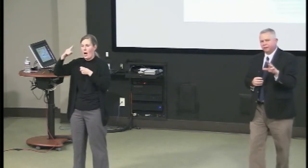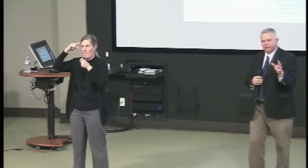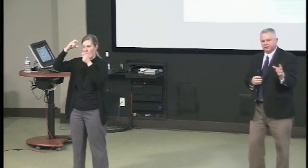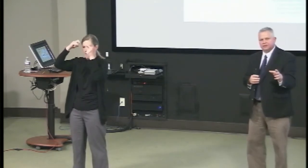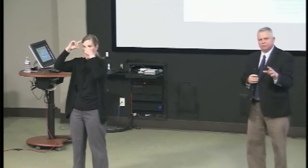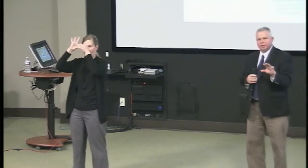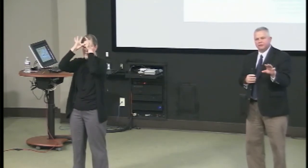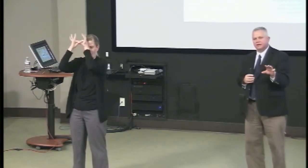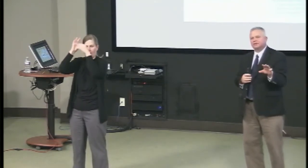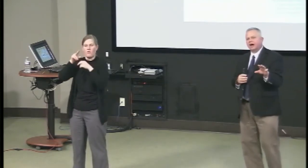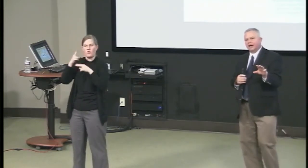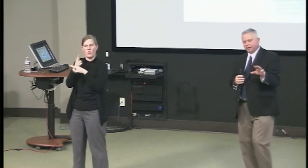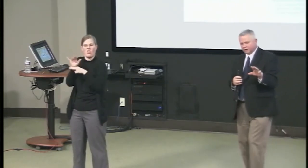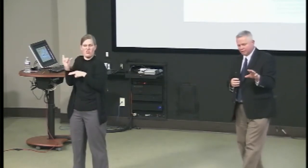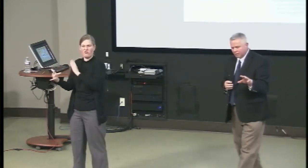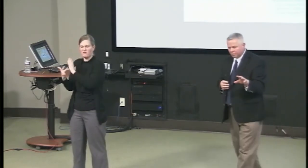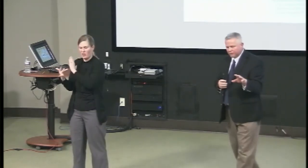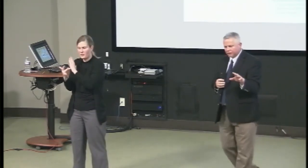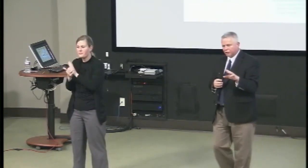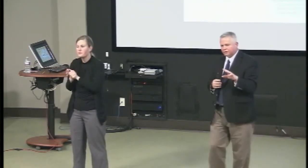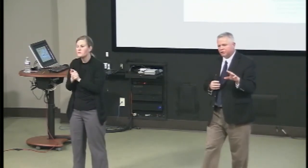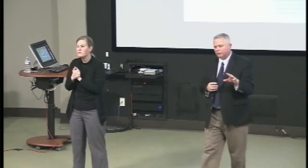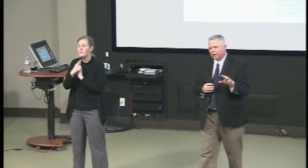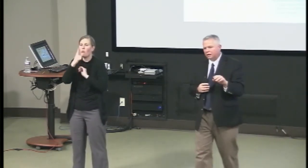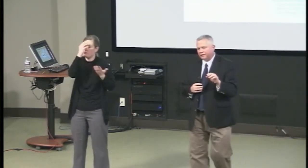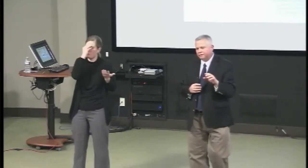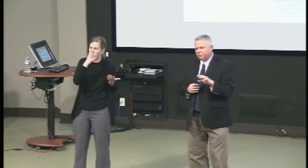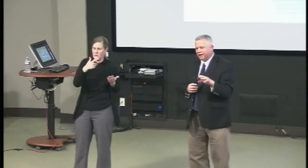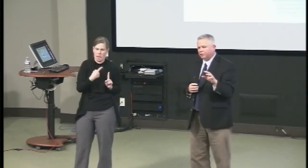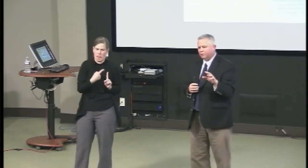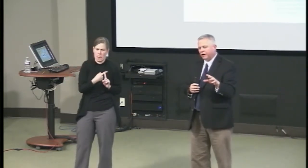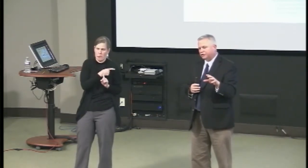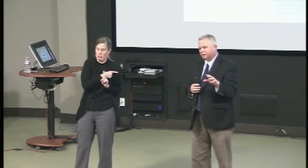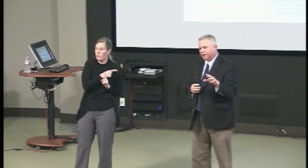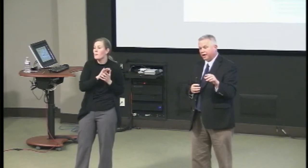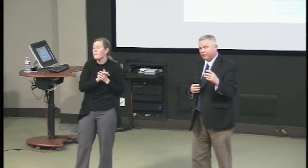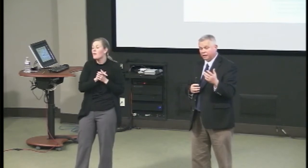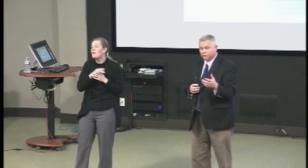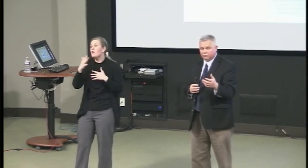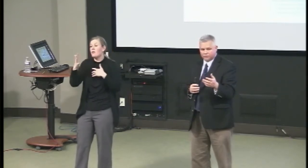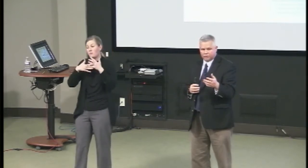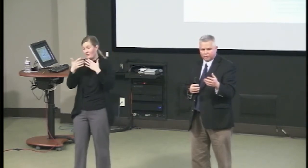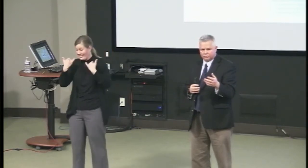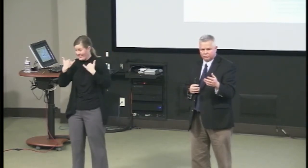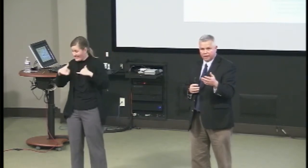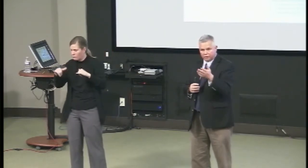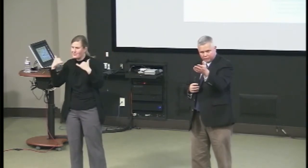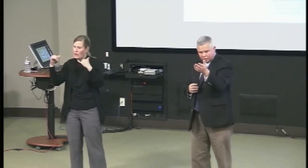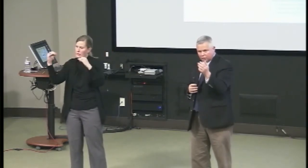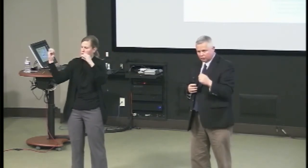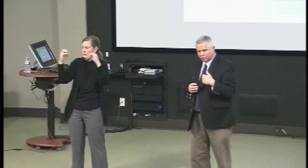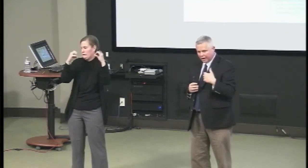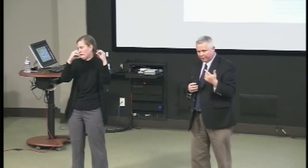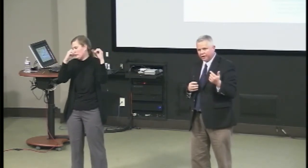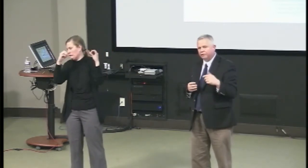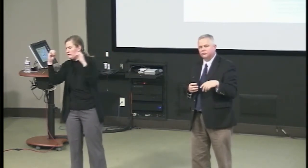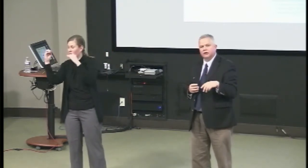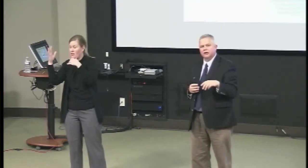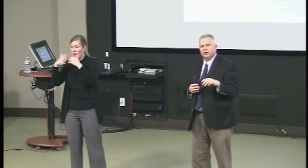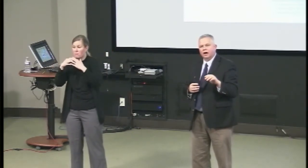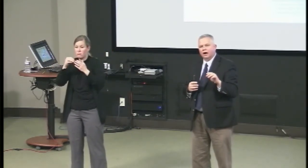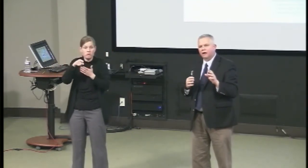By the way, this is a bit of an aside, but there's also a lot of debate and question right now and good research, I know in your lab